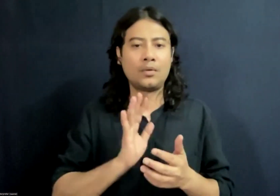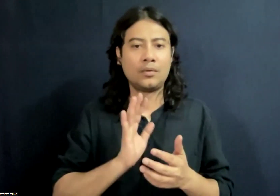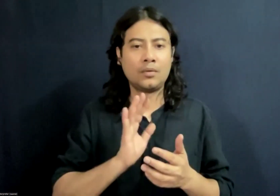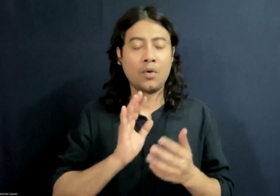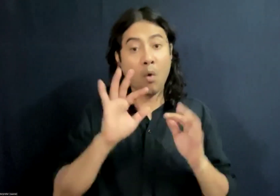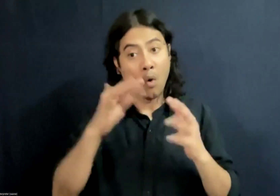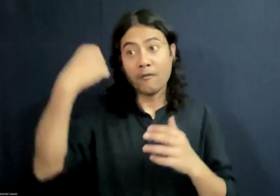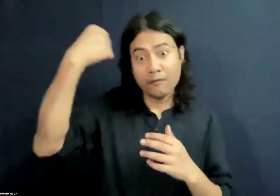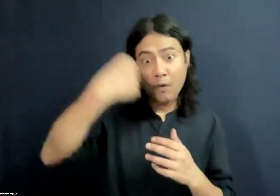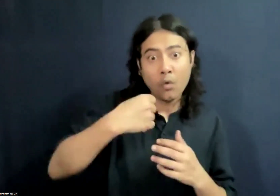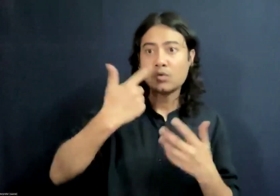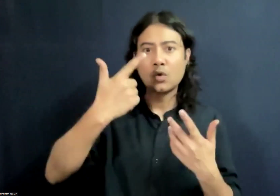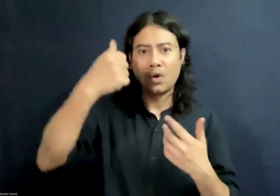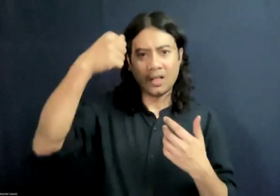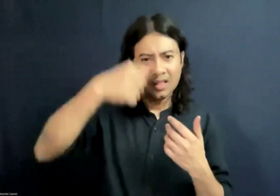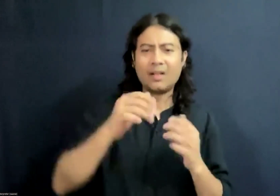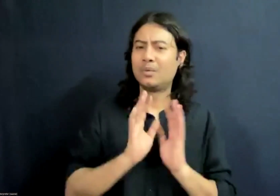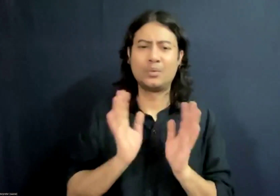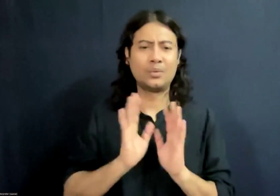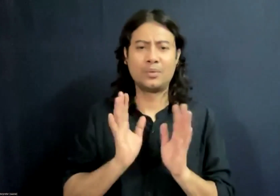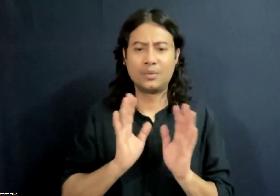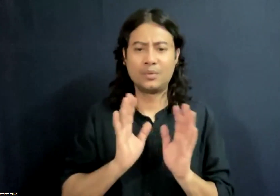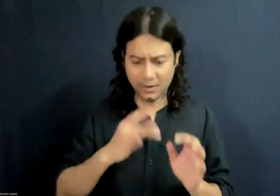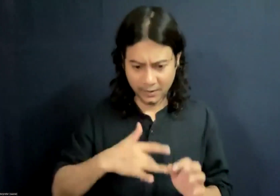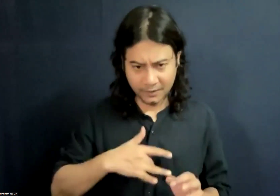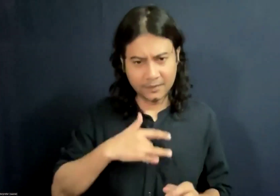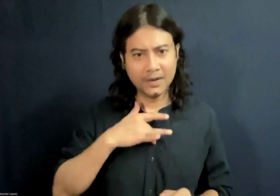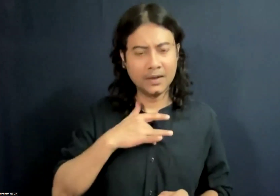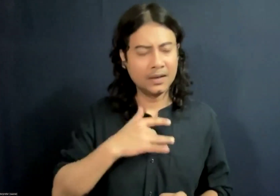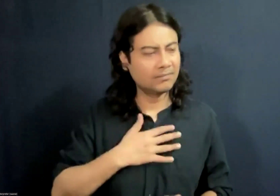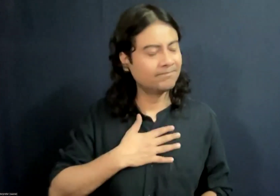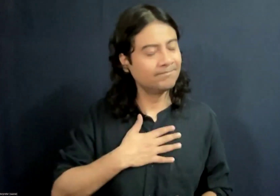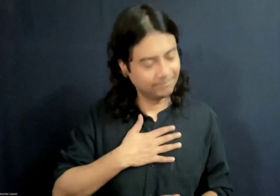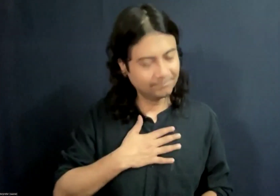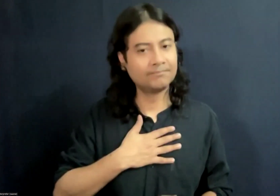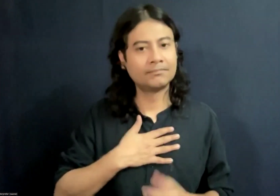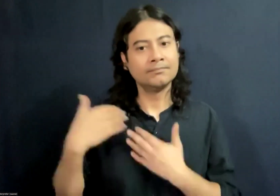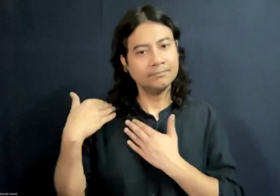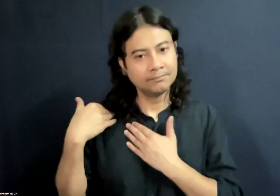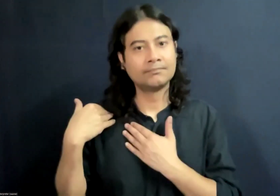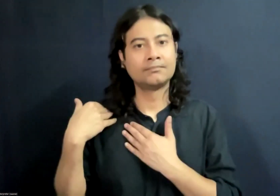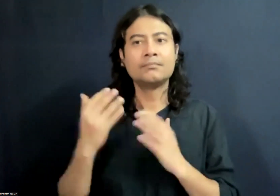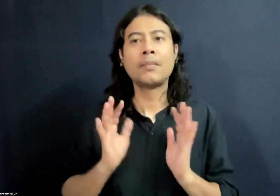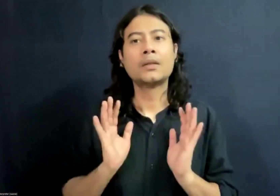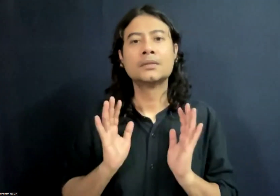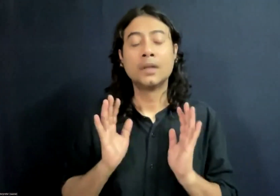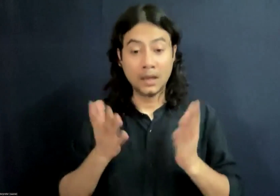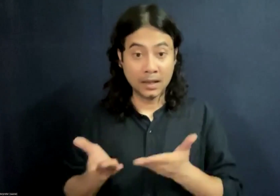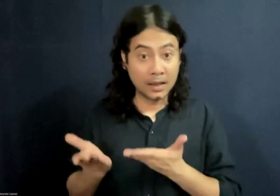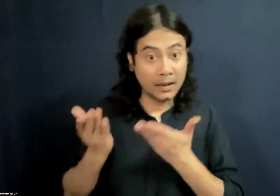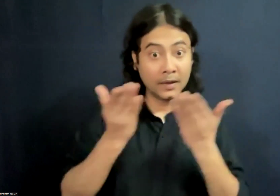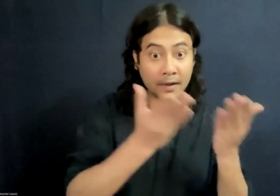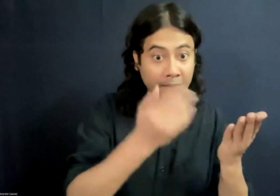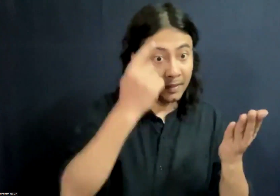out as your duty, you should give donation. And don't expect anything in return. Then that is